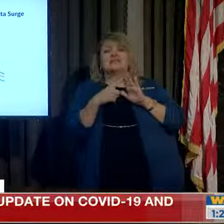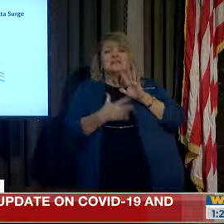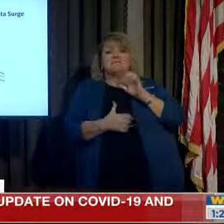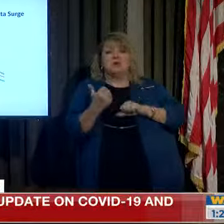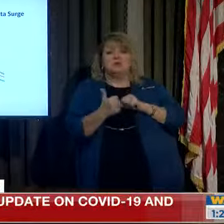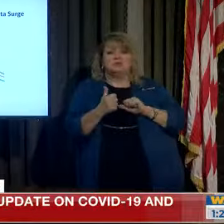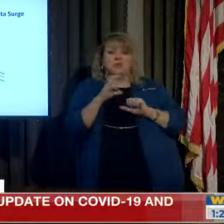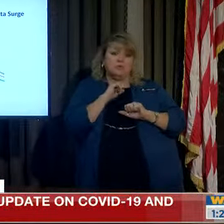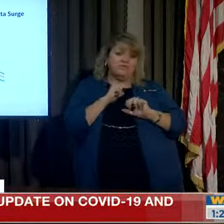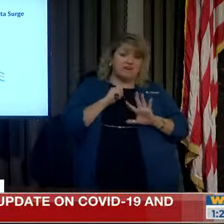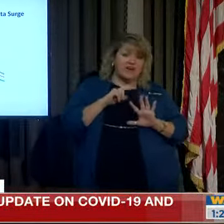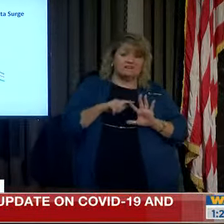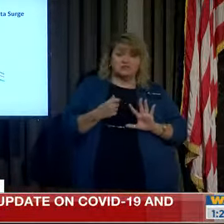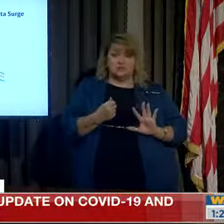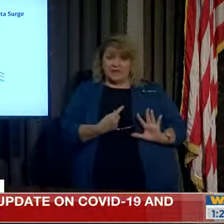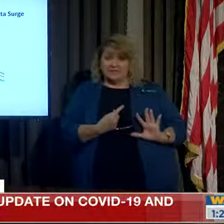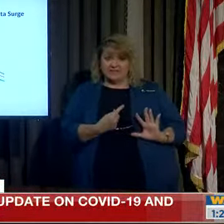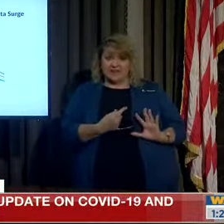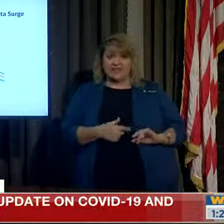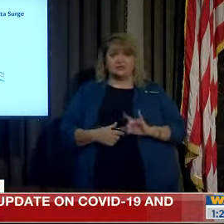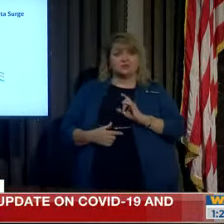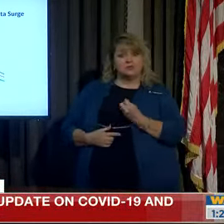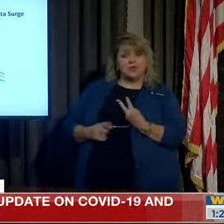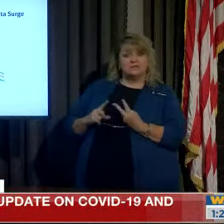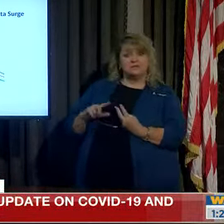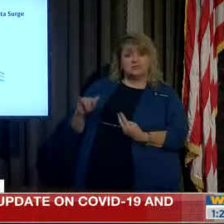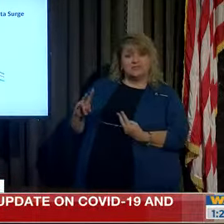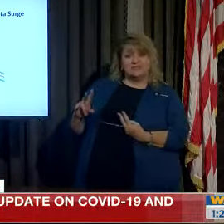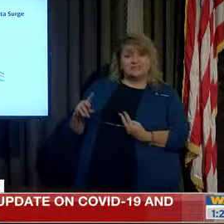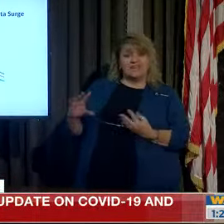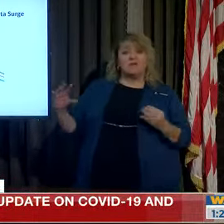to 11-year-olds and 12 to 17-year-olds.